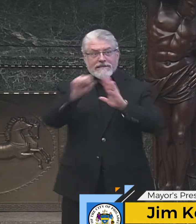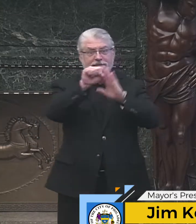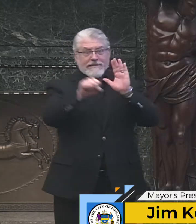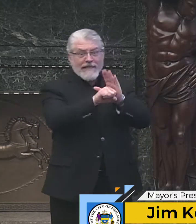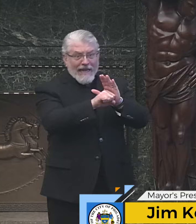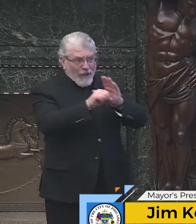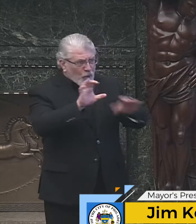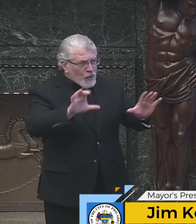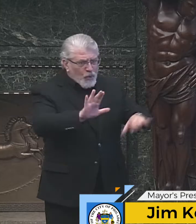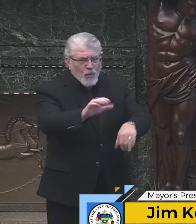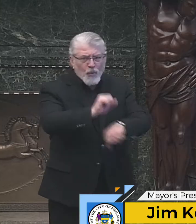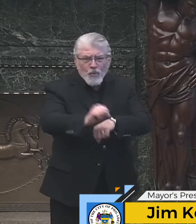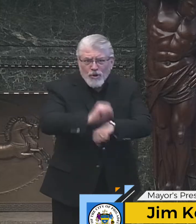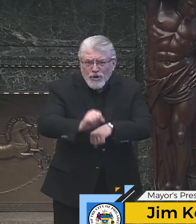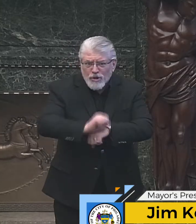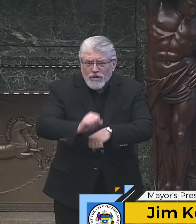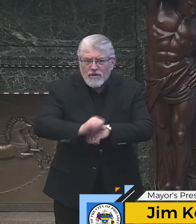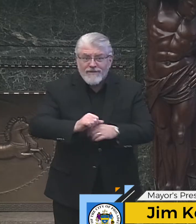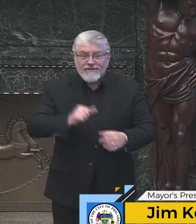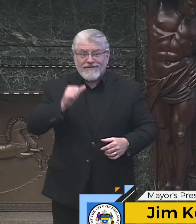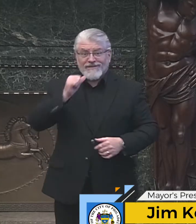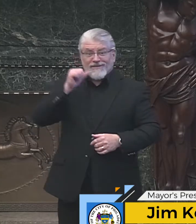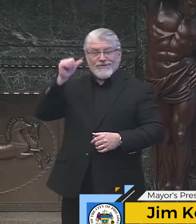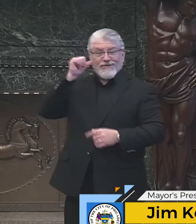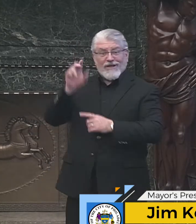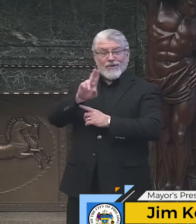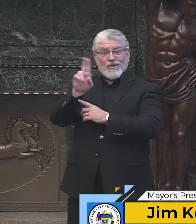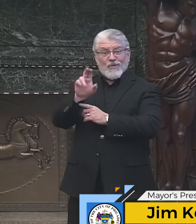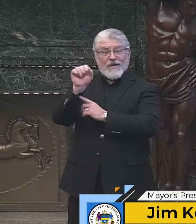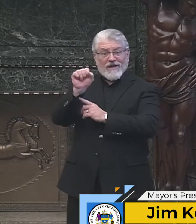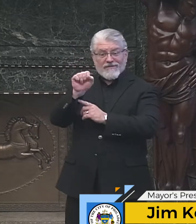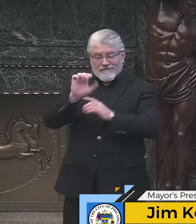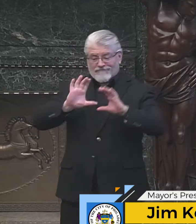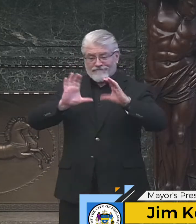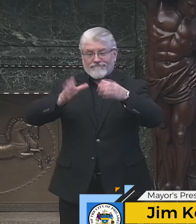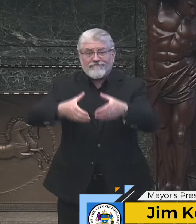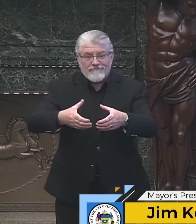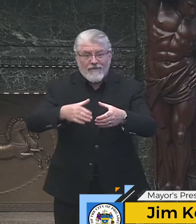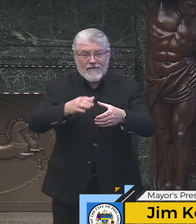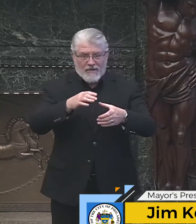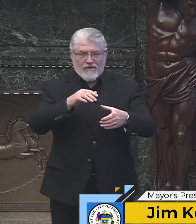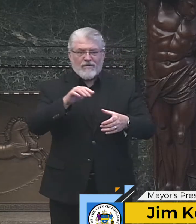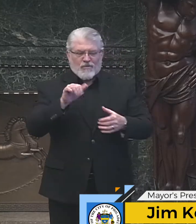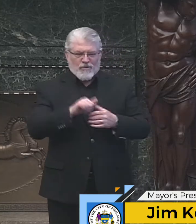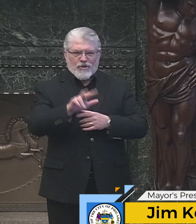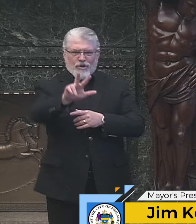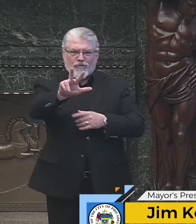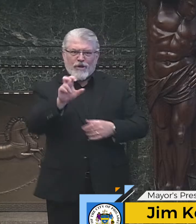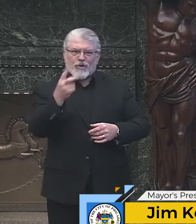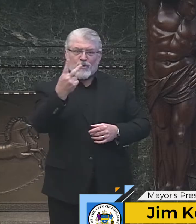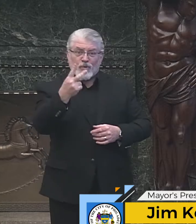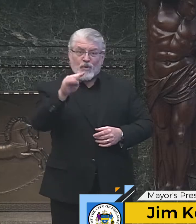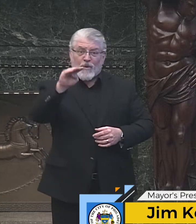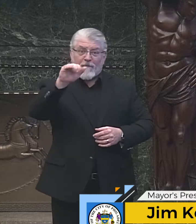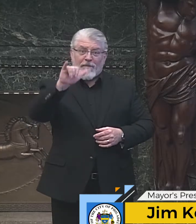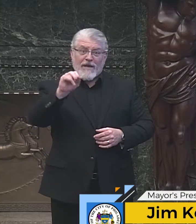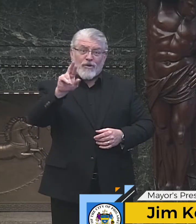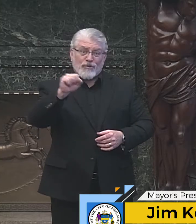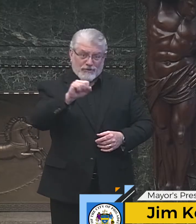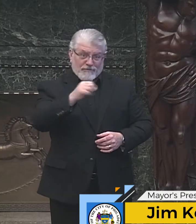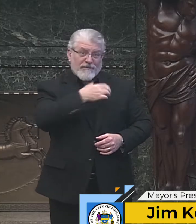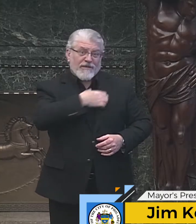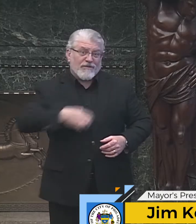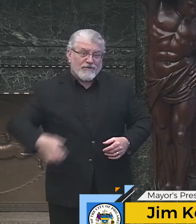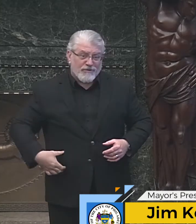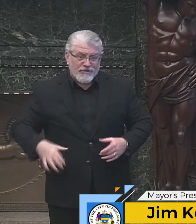Yesterday, the U.S. Conference of Mayors sent a letter to Congress, signed by 303 mayors, including myself, asking for $250 billion